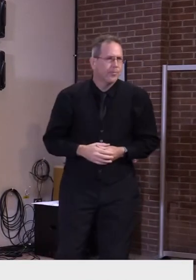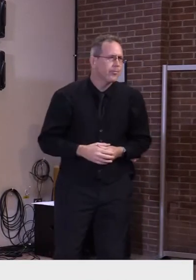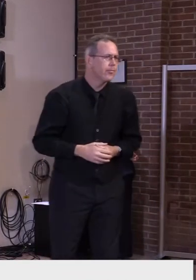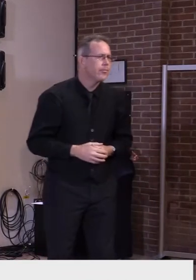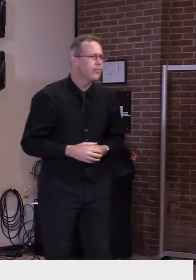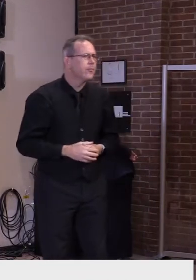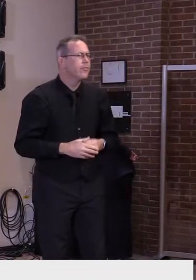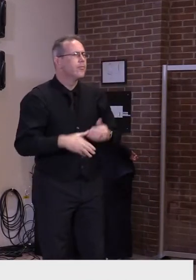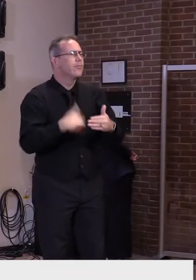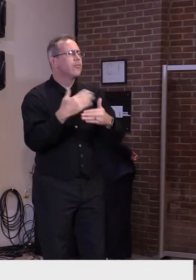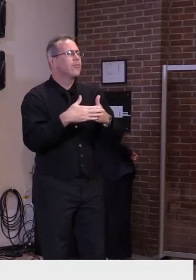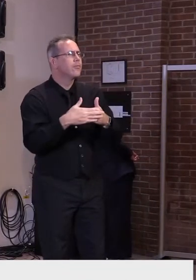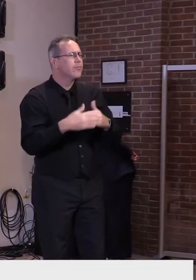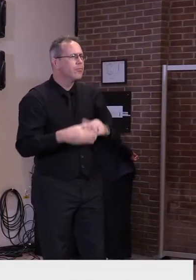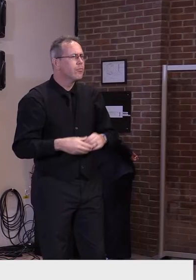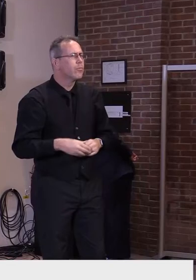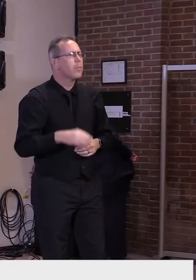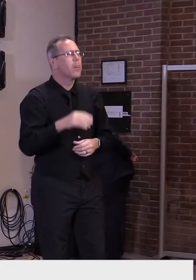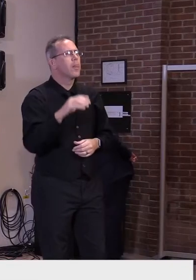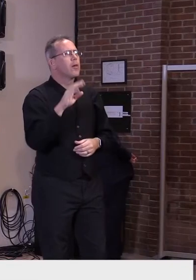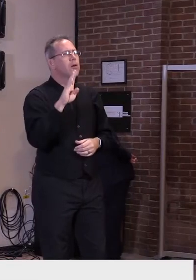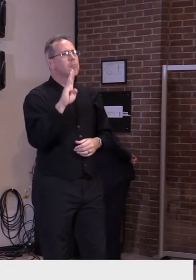Kevin Cullen, the Boston Globe.